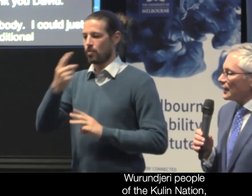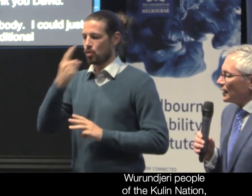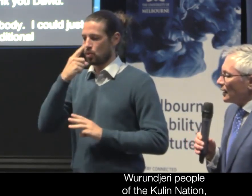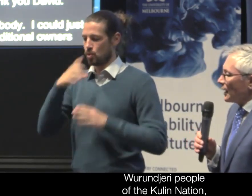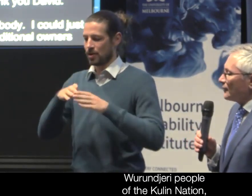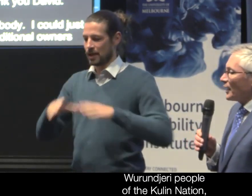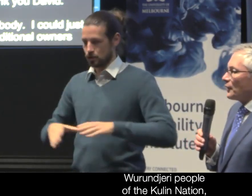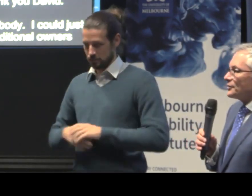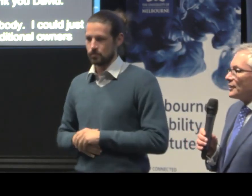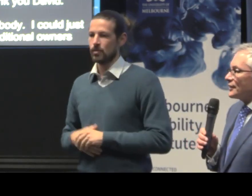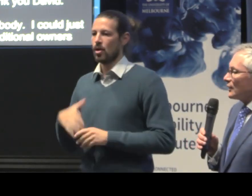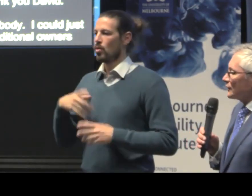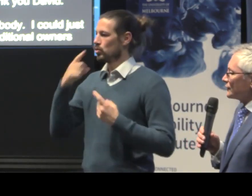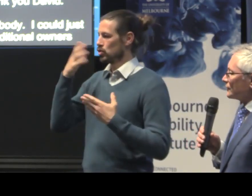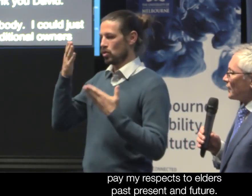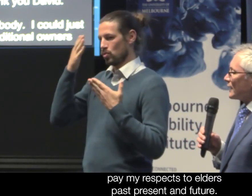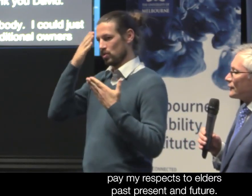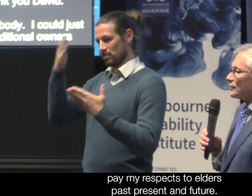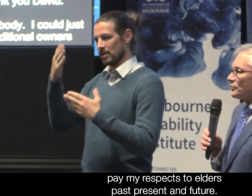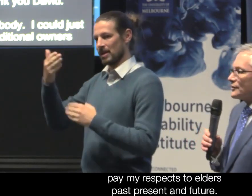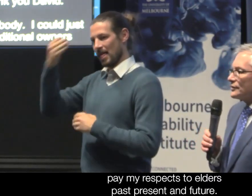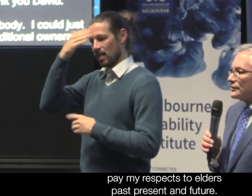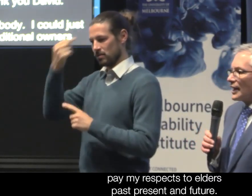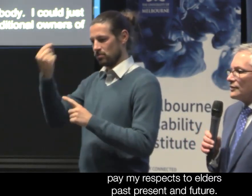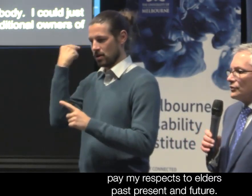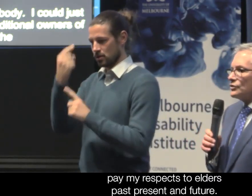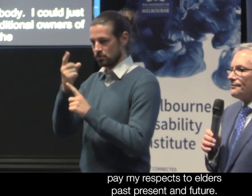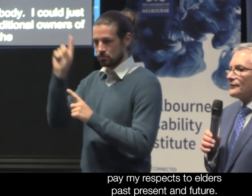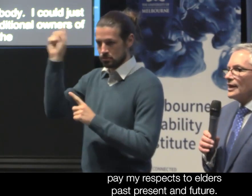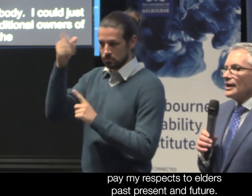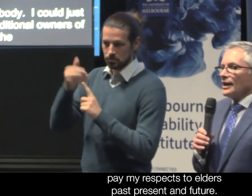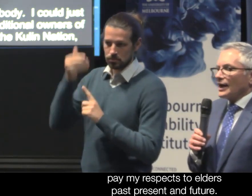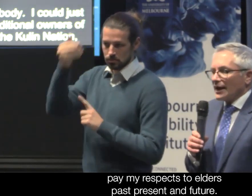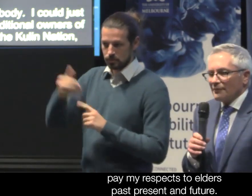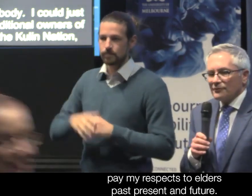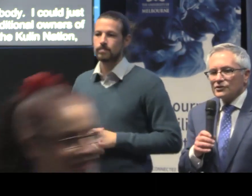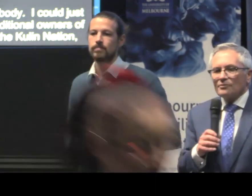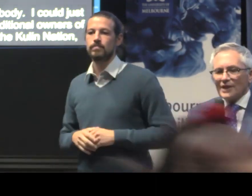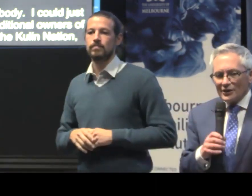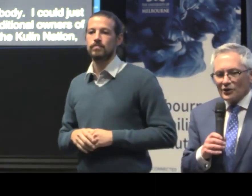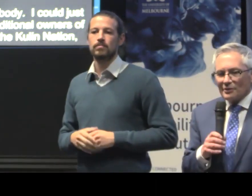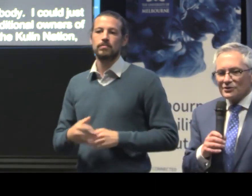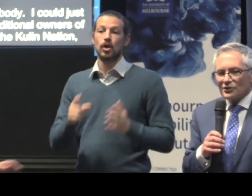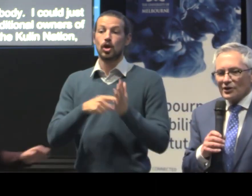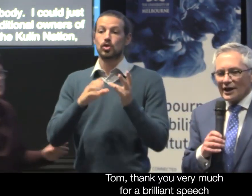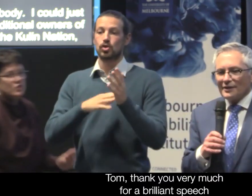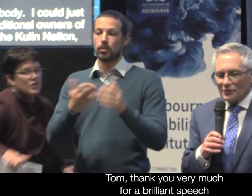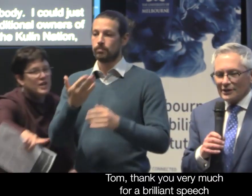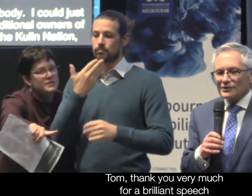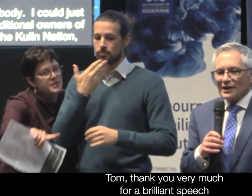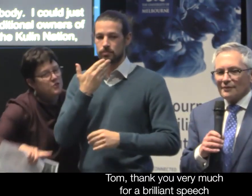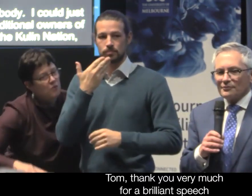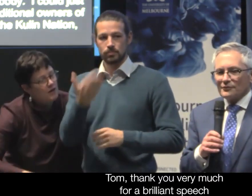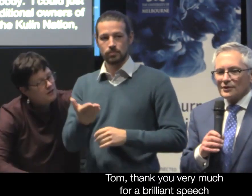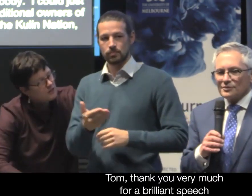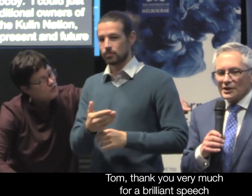Nations, and pay my respects to elders past, present and future. Tom, thank you very much for a